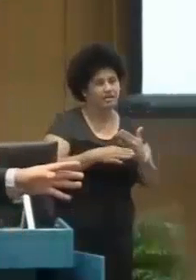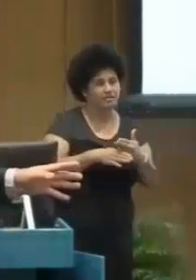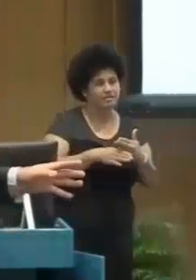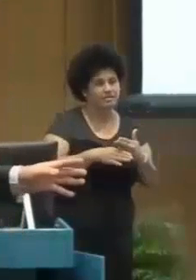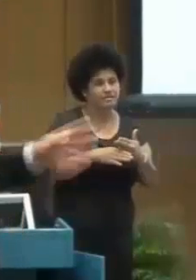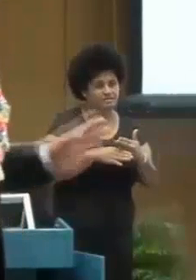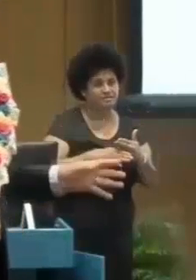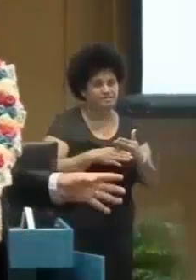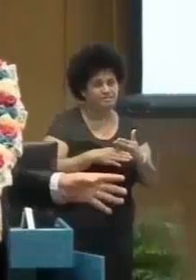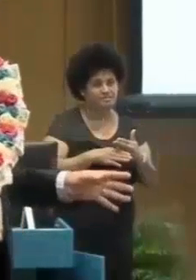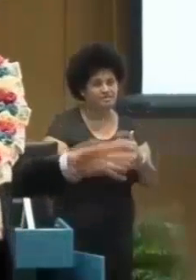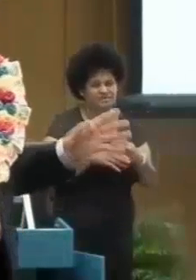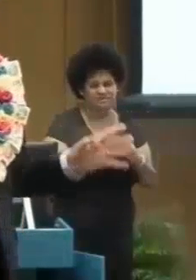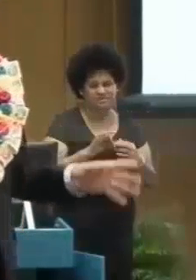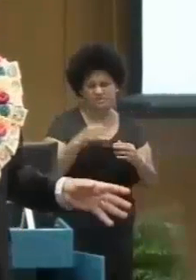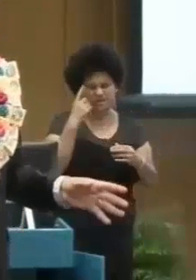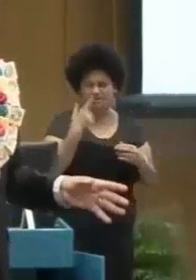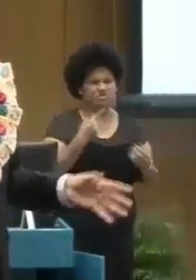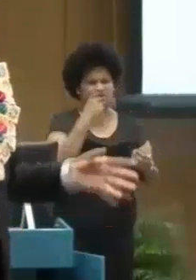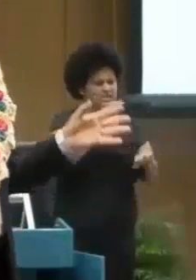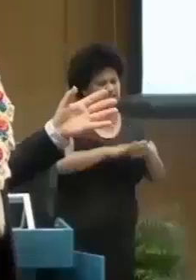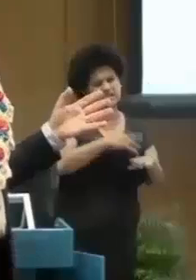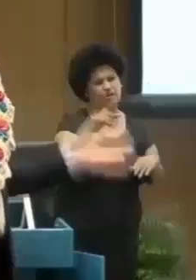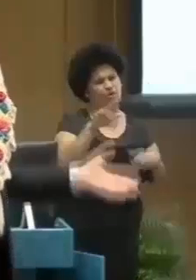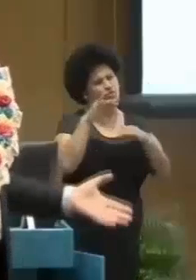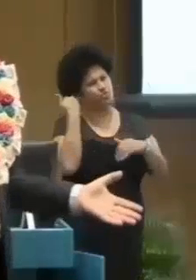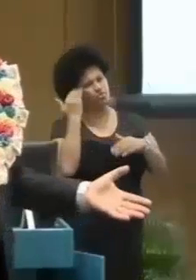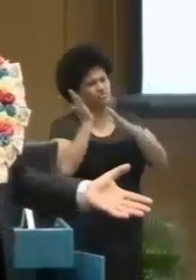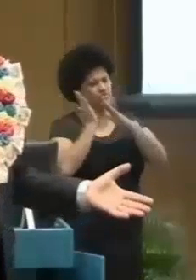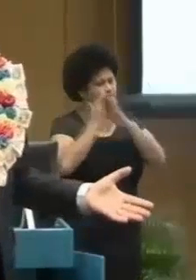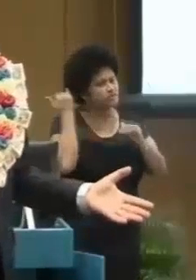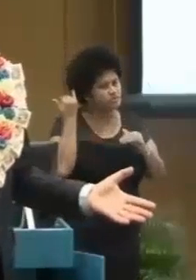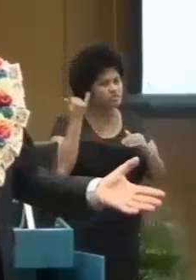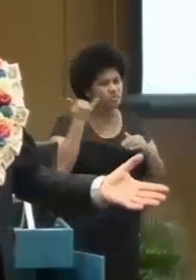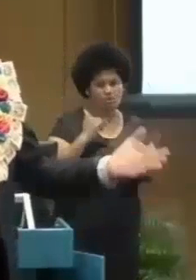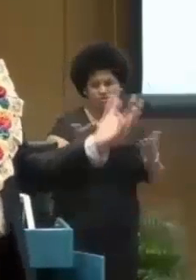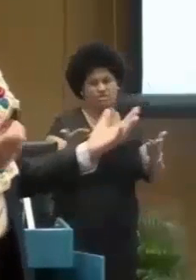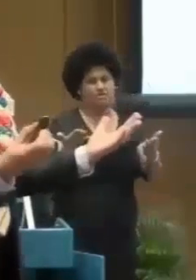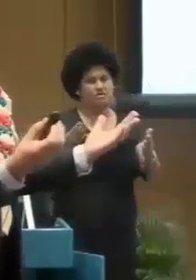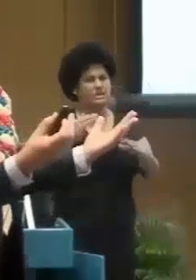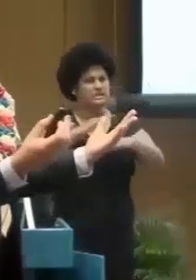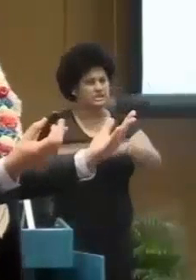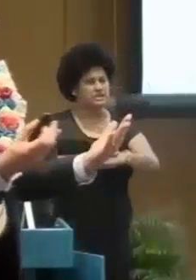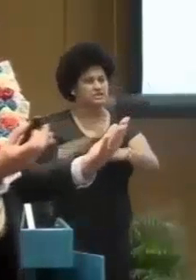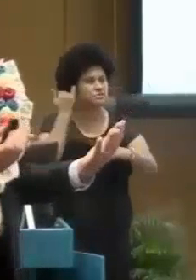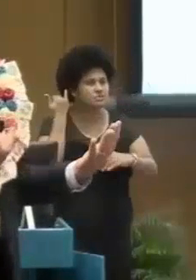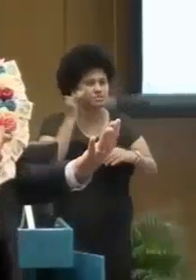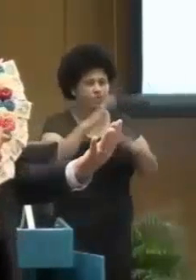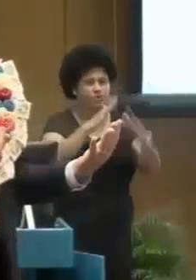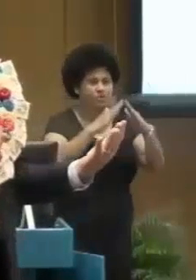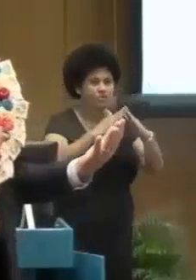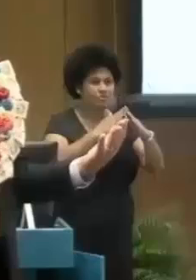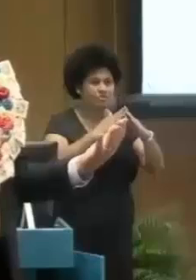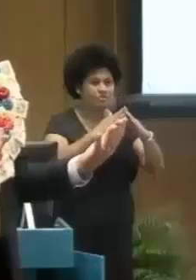Particularly in that online space where they're sitting in their bedroom or their lounge room, they've got this computer in front of them, they're looking at this place, this thing,